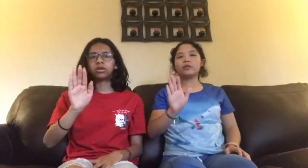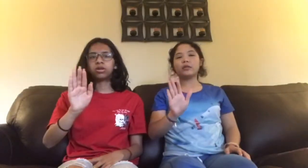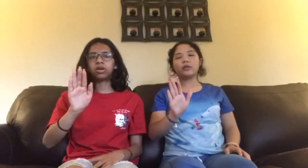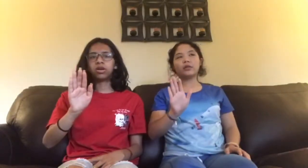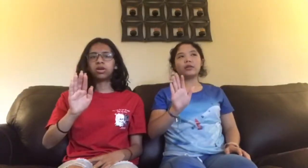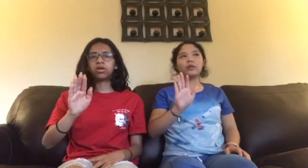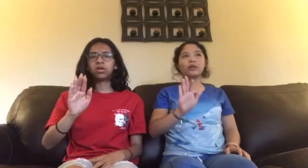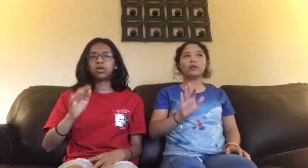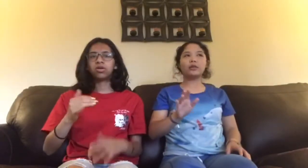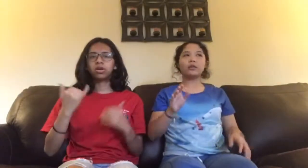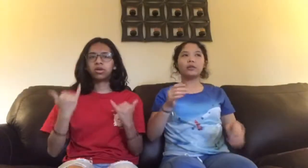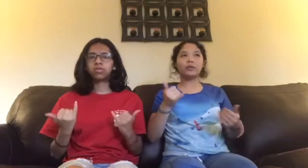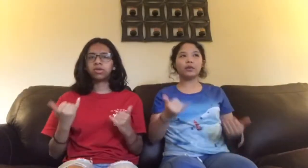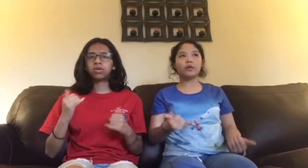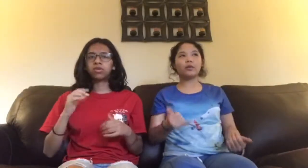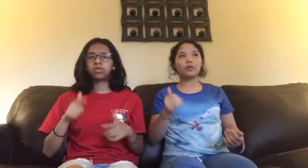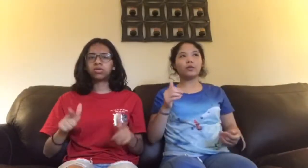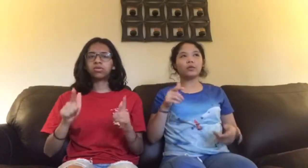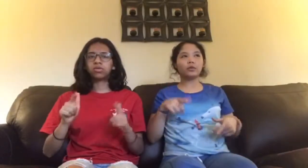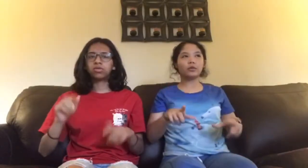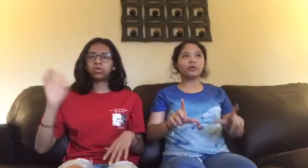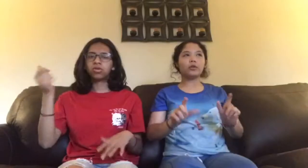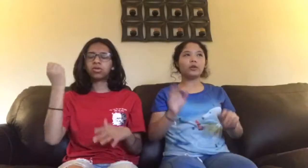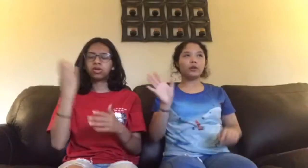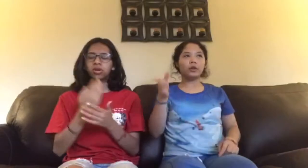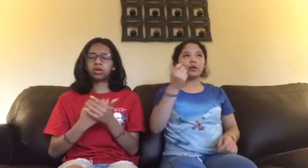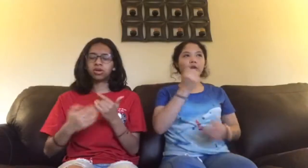Now let me hold your hand